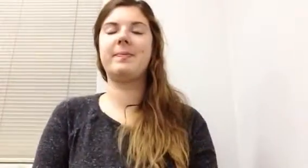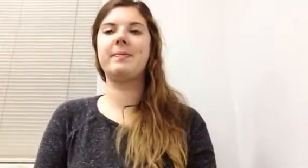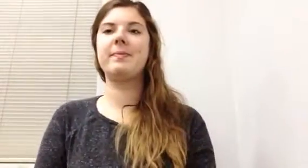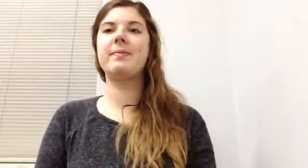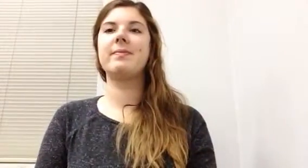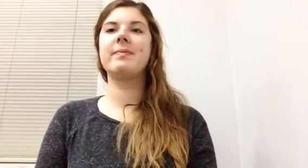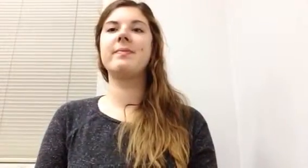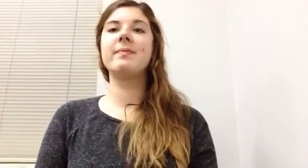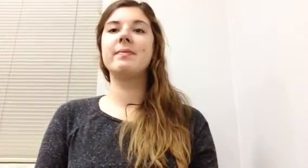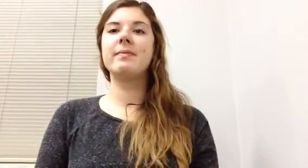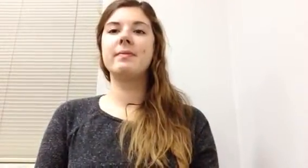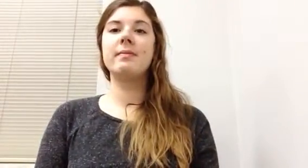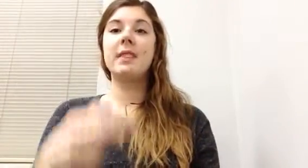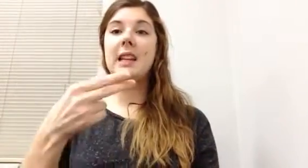Health Management Organization.